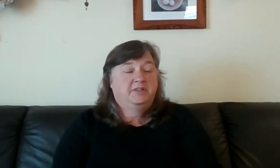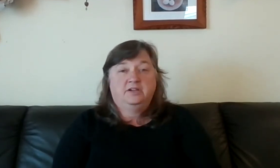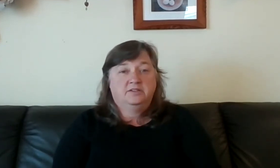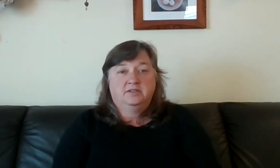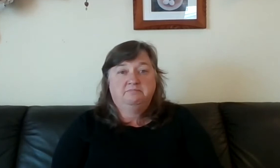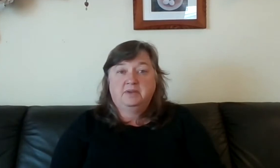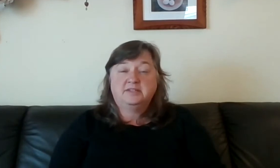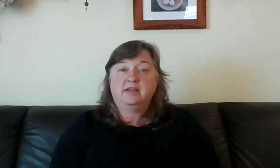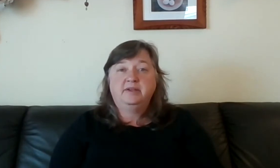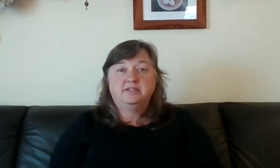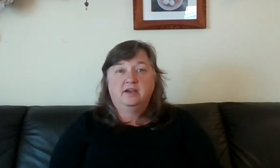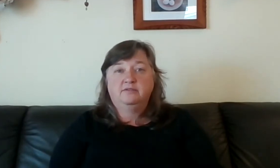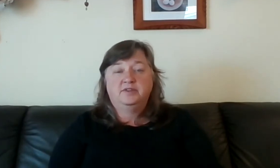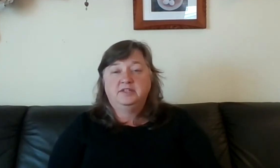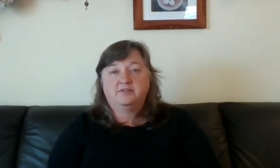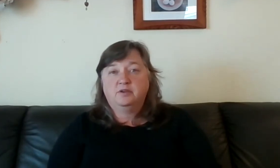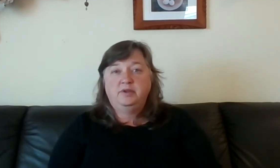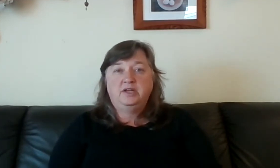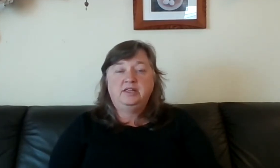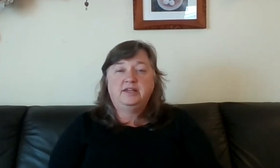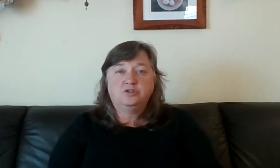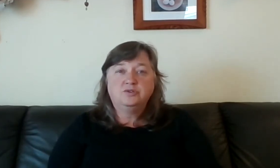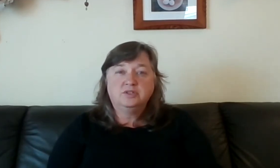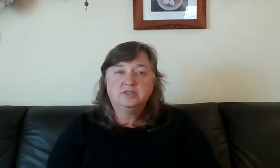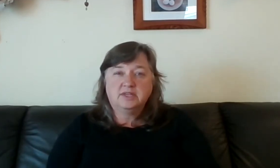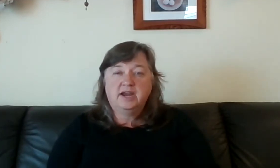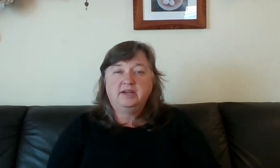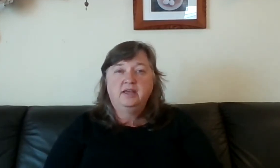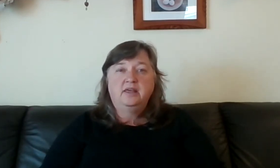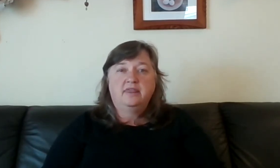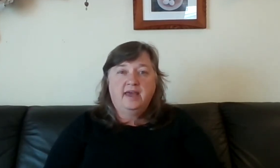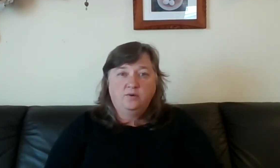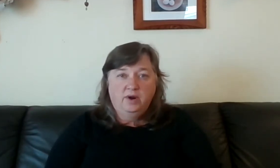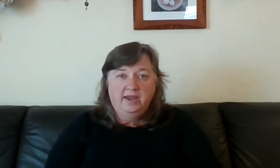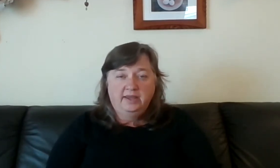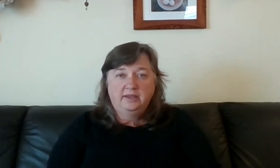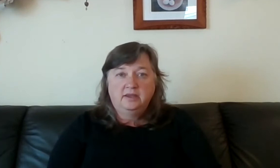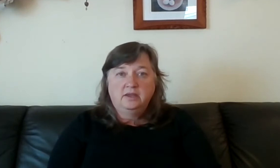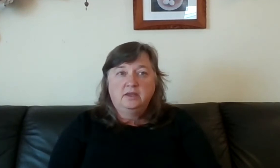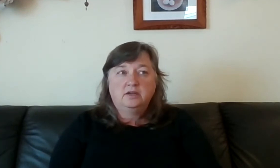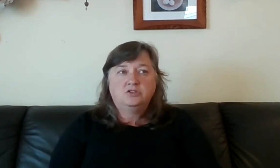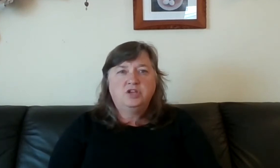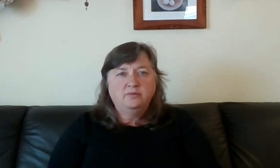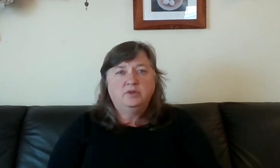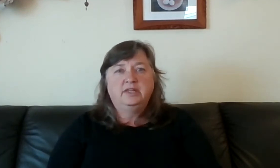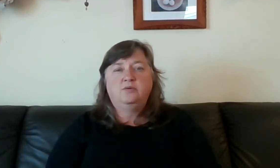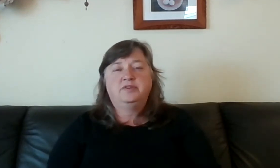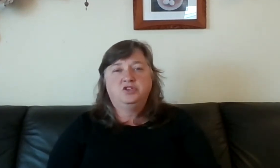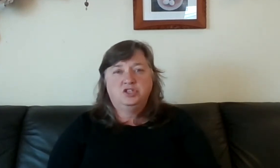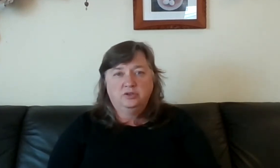There's a segment of the deaf community that chooses to sign that way, generally with